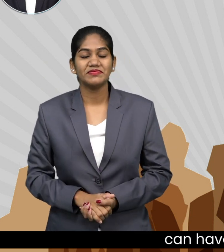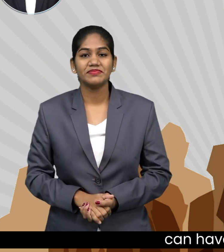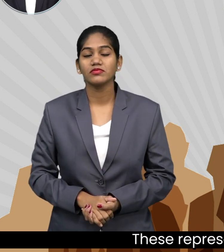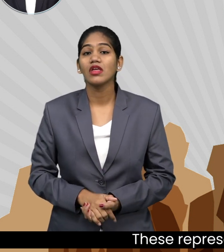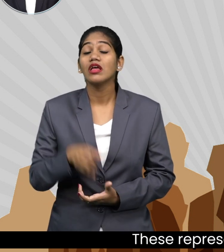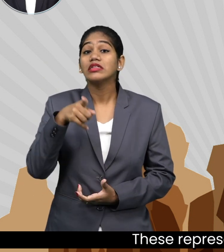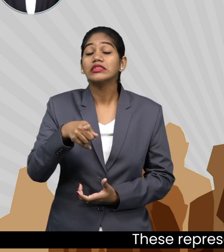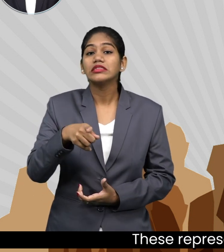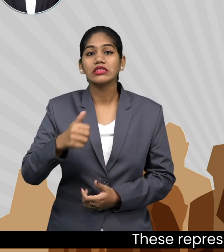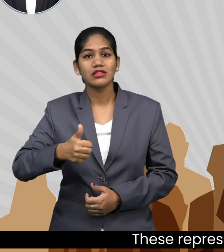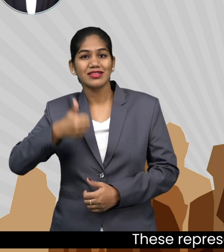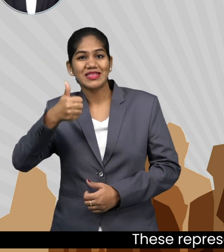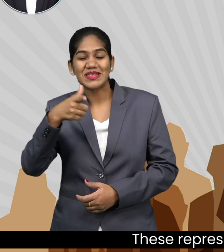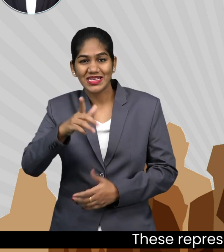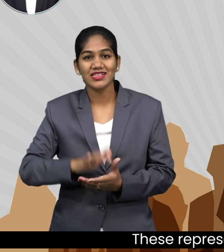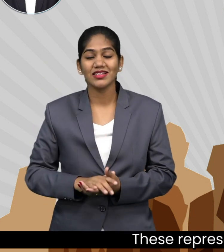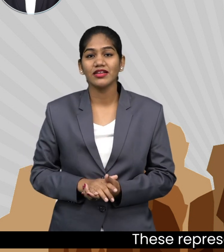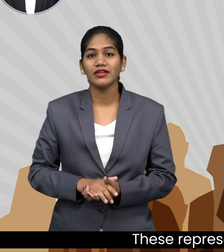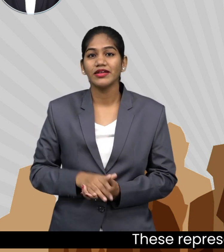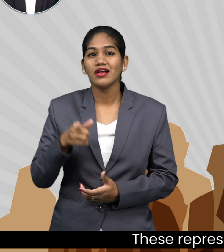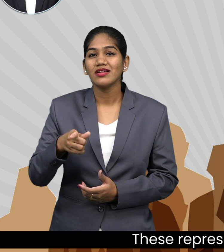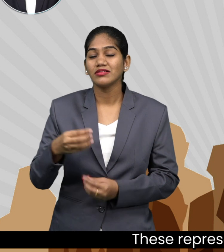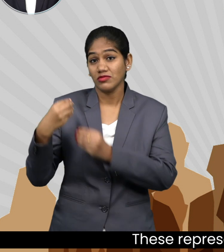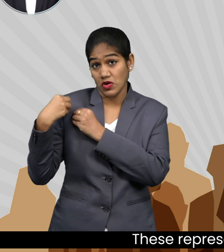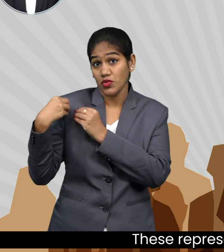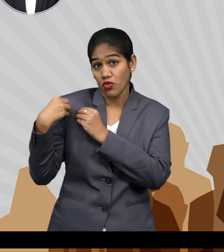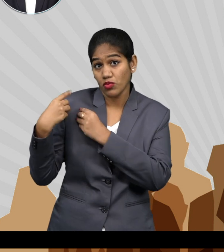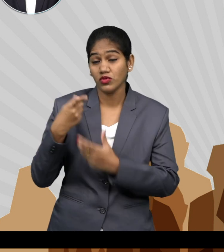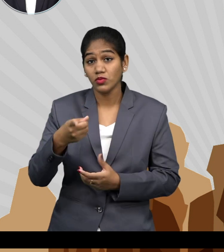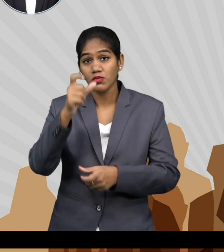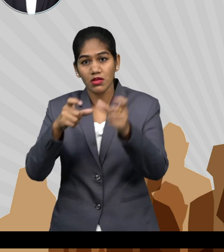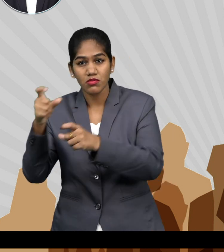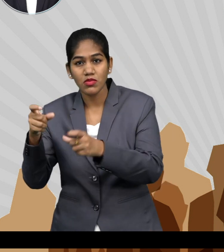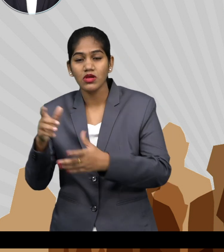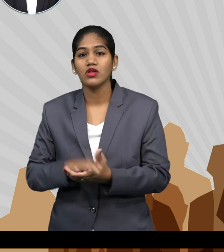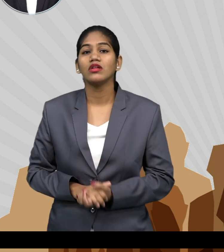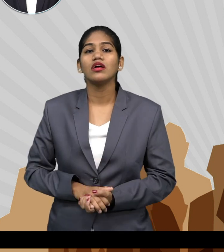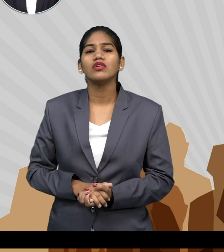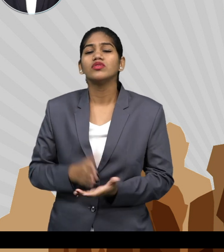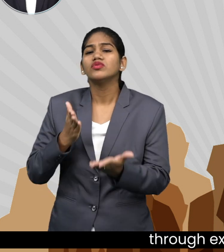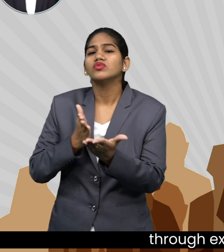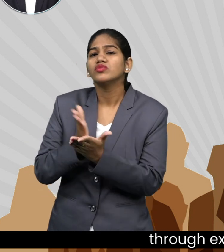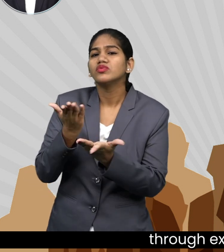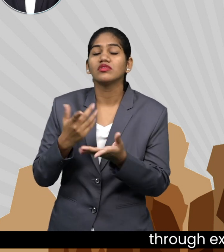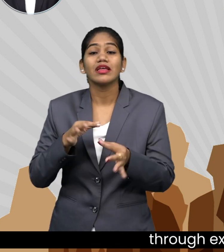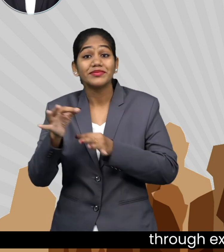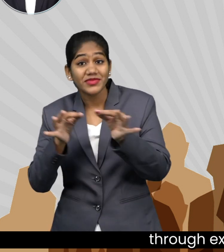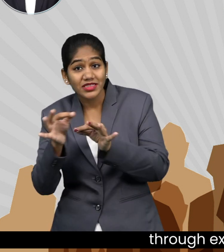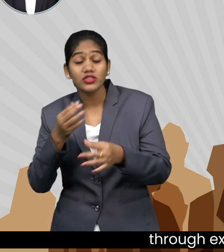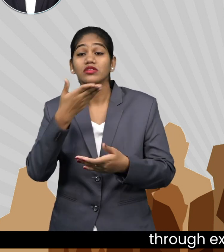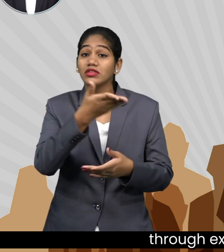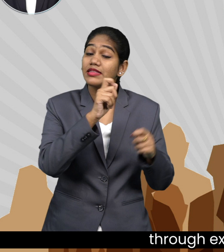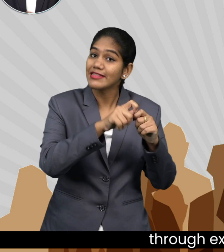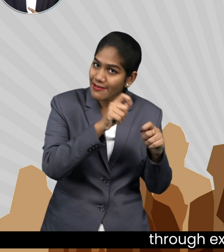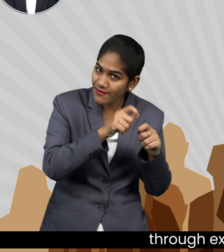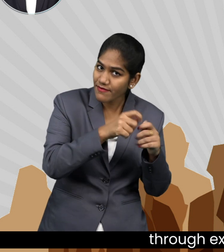These representatives are accountable to the people through explanations